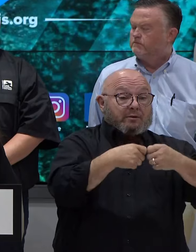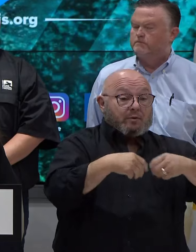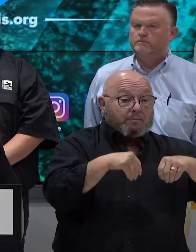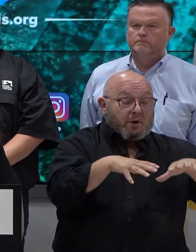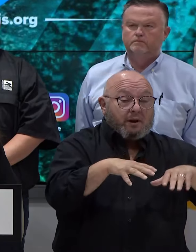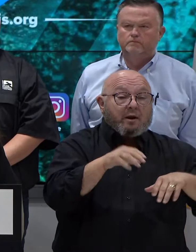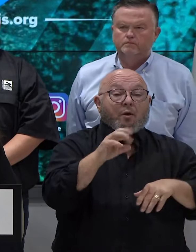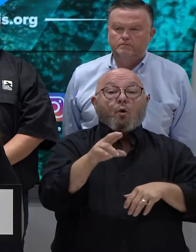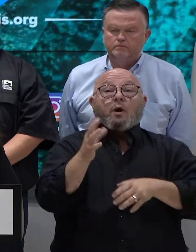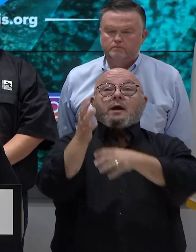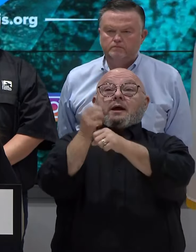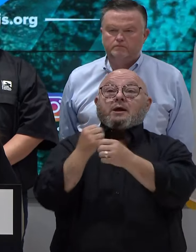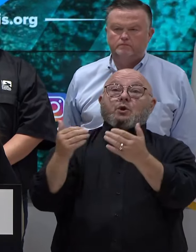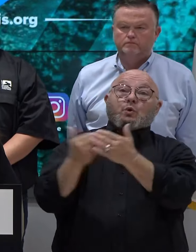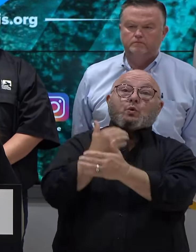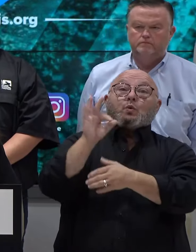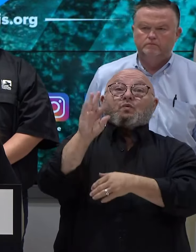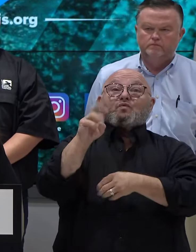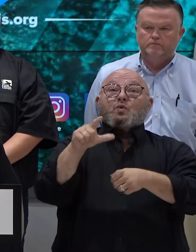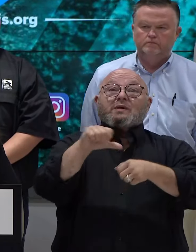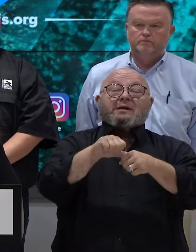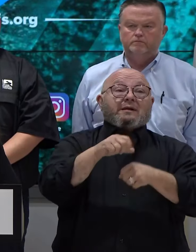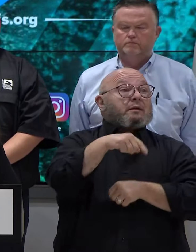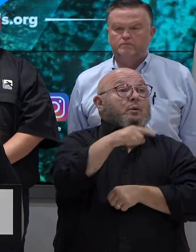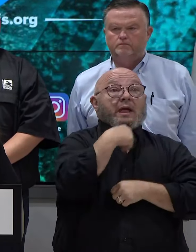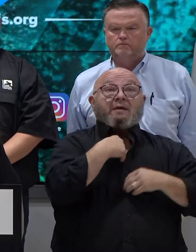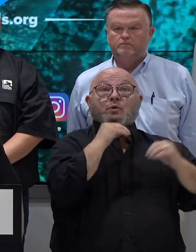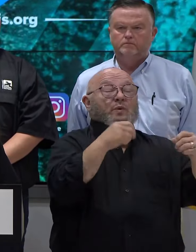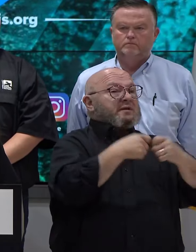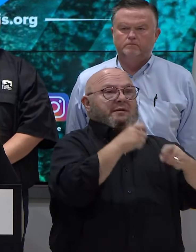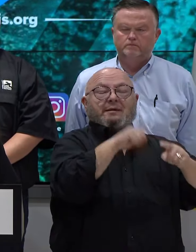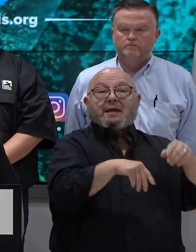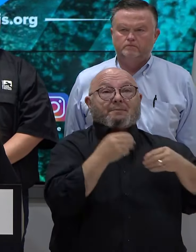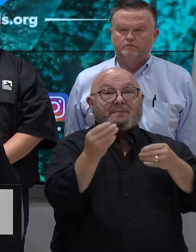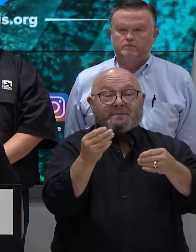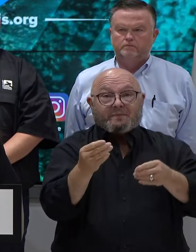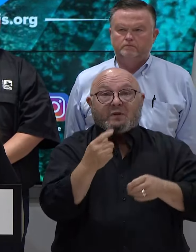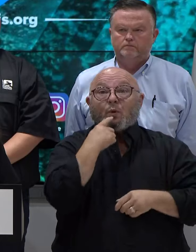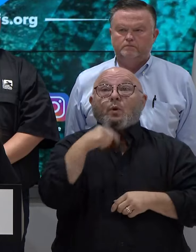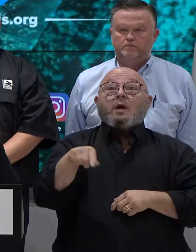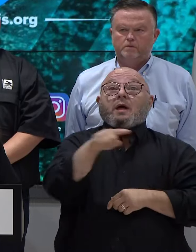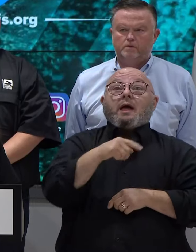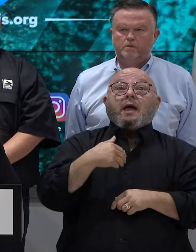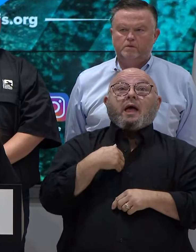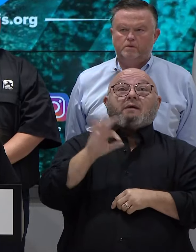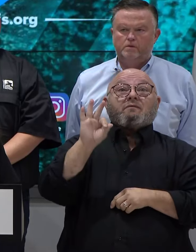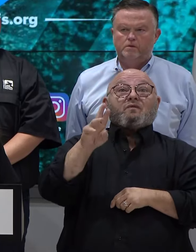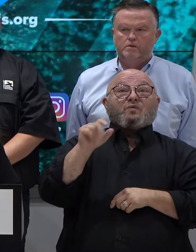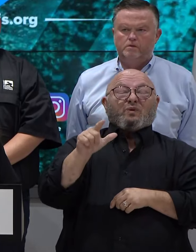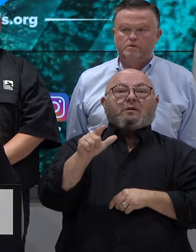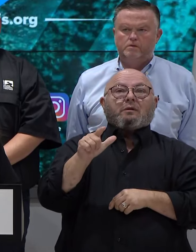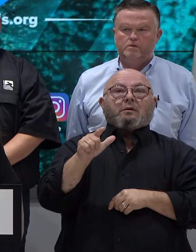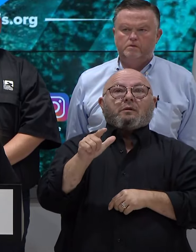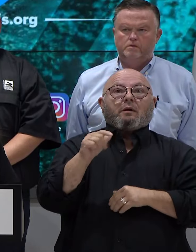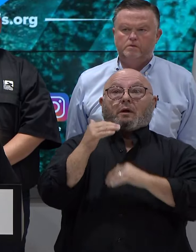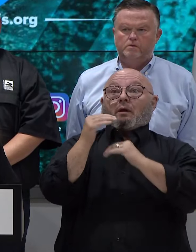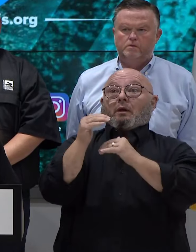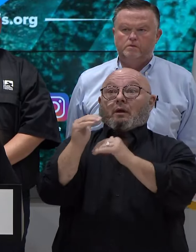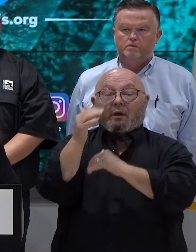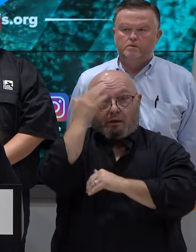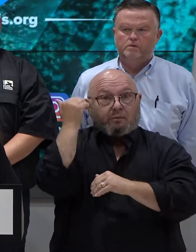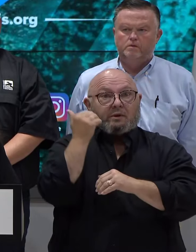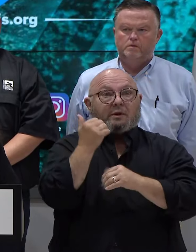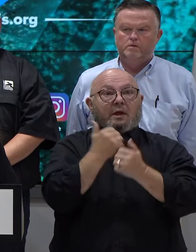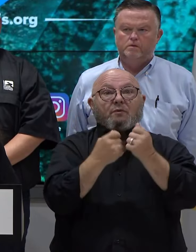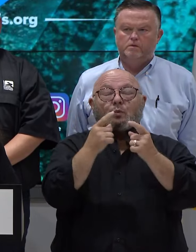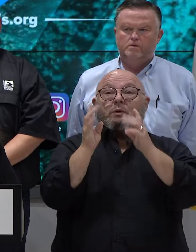the ones that don't have power, they can't supply the fuel. And the ones that do have fuel are seeing limitations because